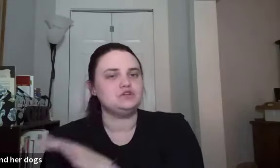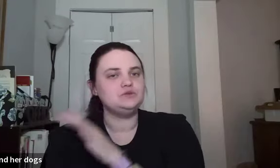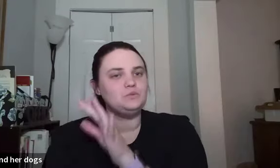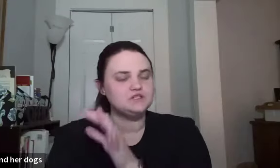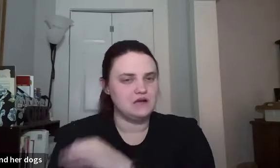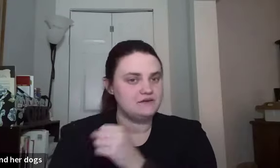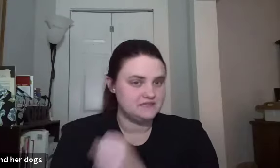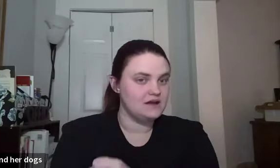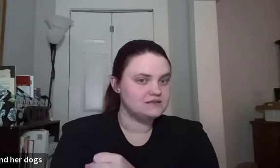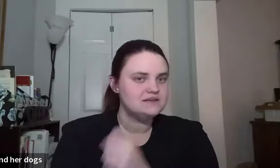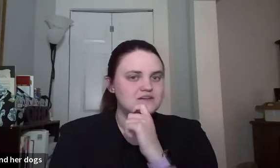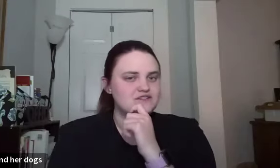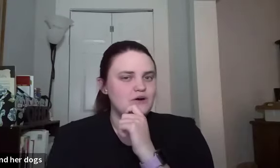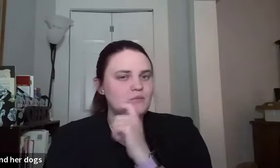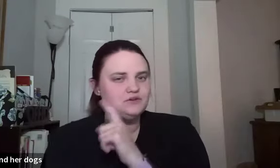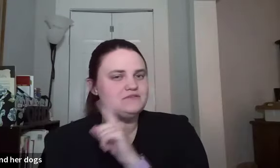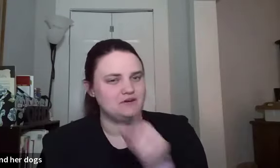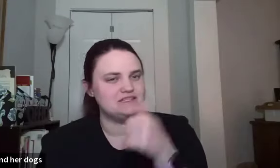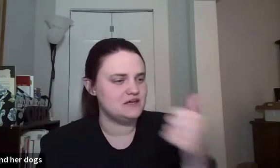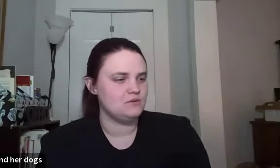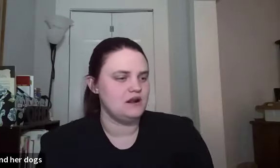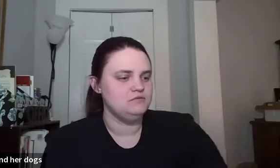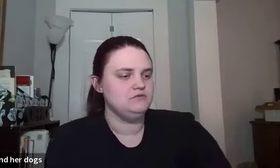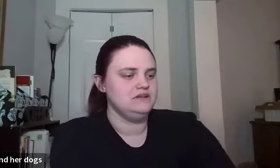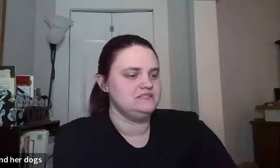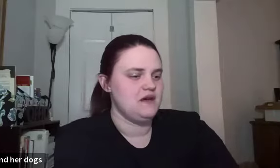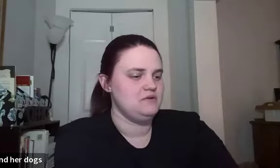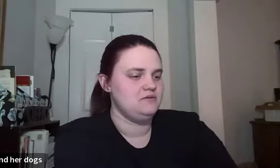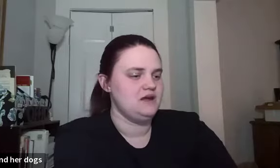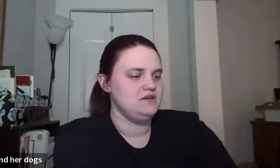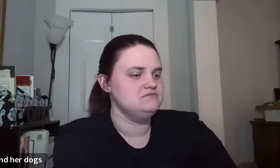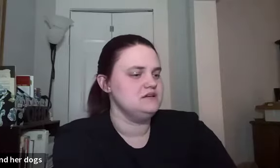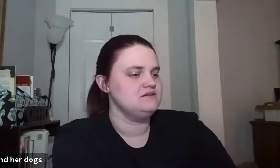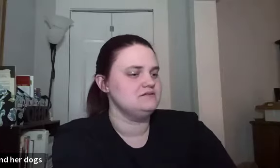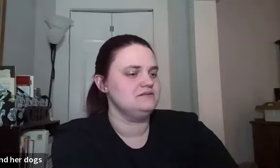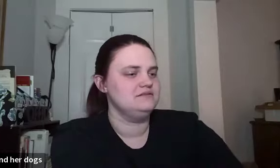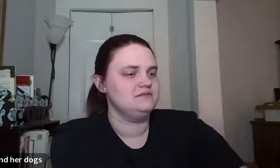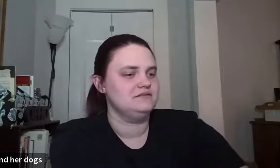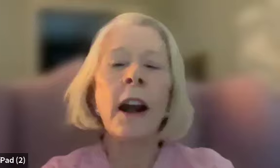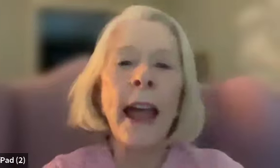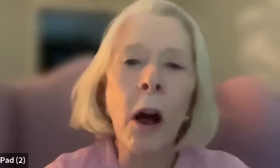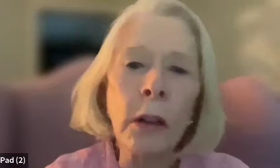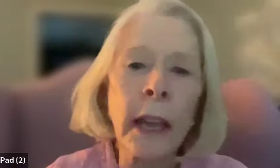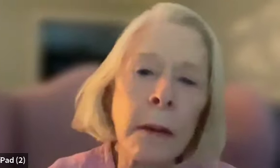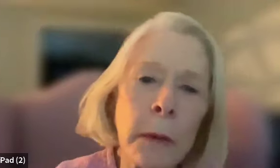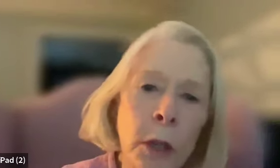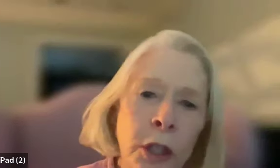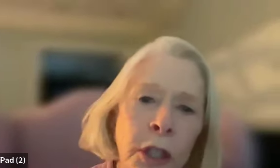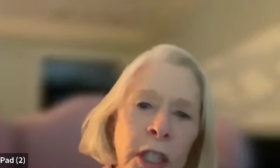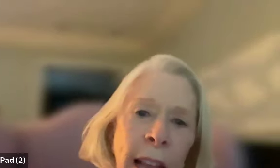certain words will have signs. So I'm wondering if there is another one. I will look into that one though. Coyote. Are elk and moose the